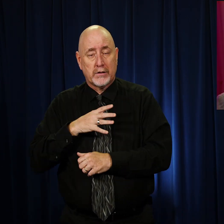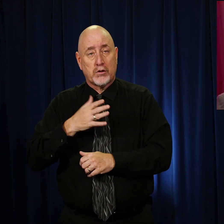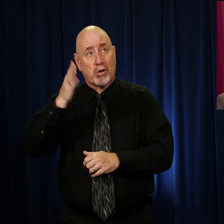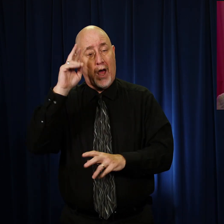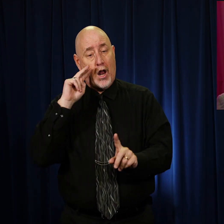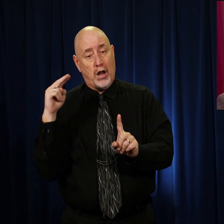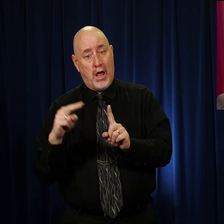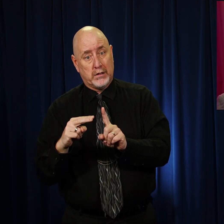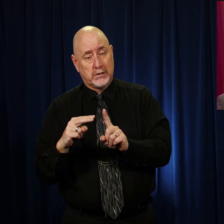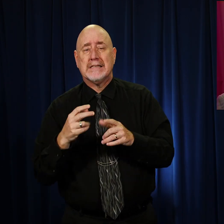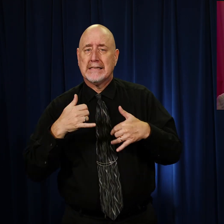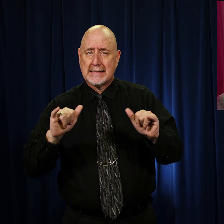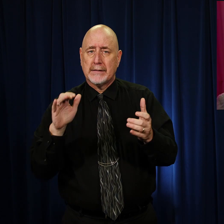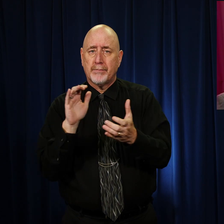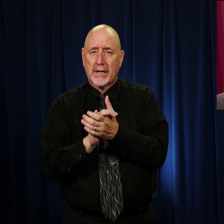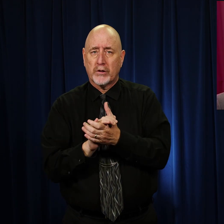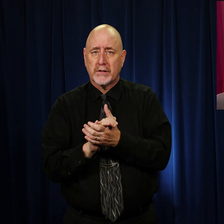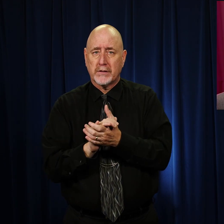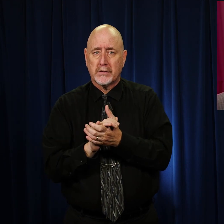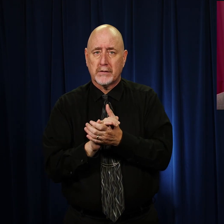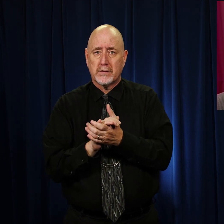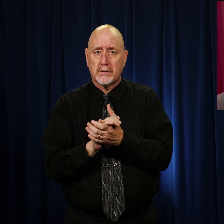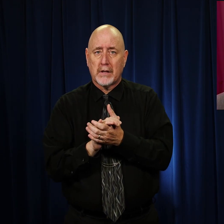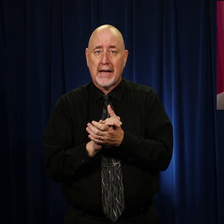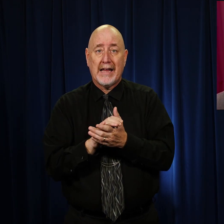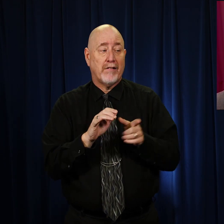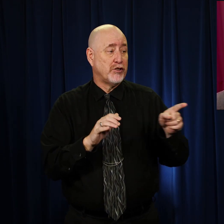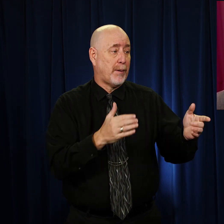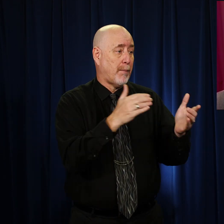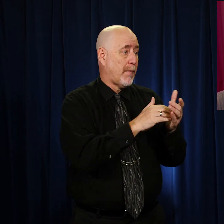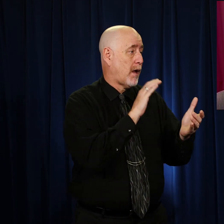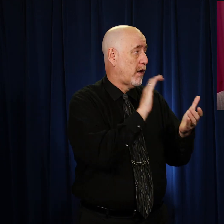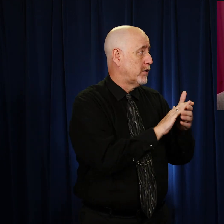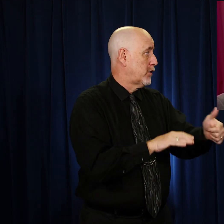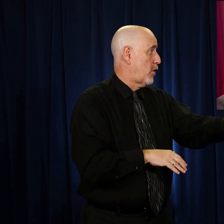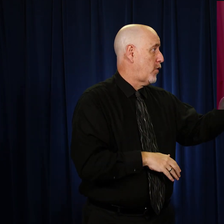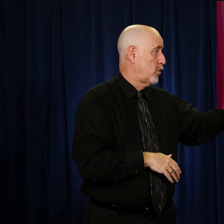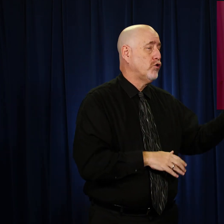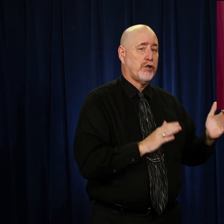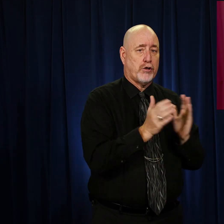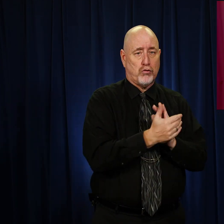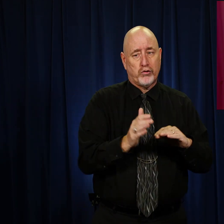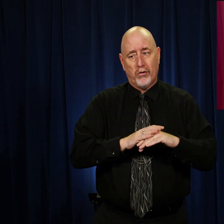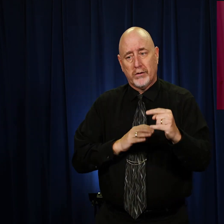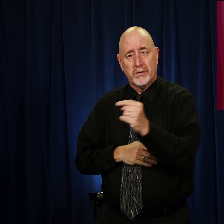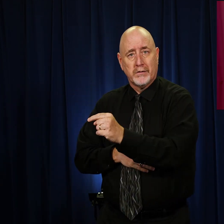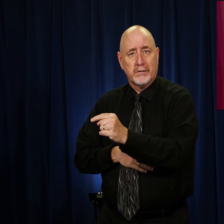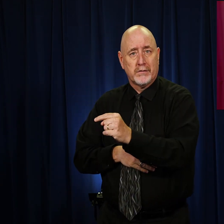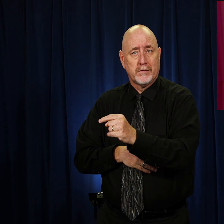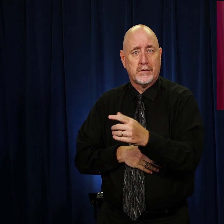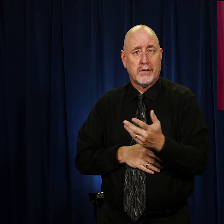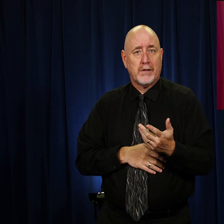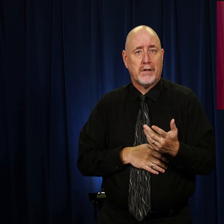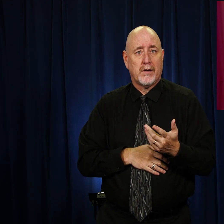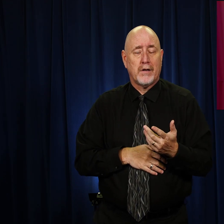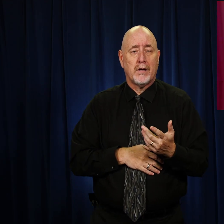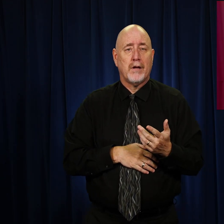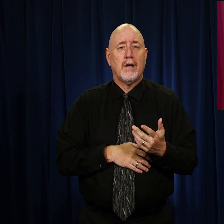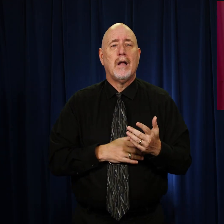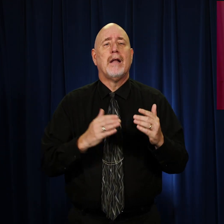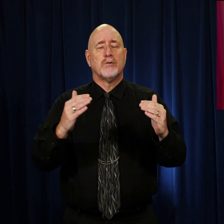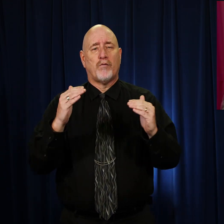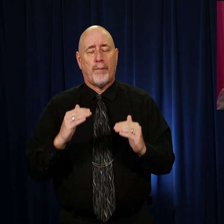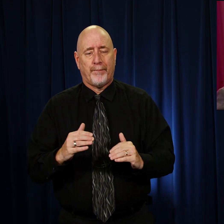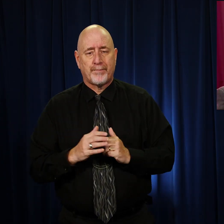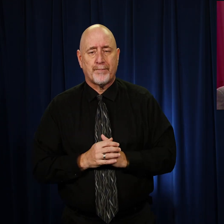eyes of God, she is still bound, and to marry another would be to commit adultery. All right, let's